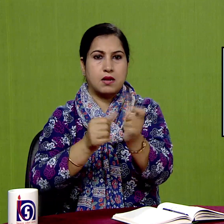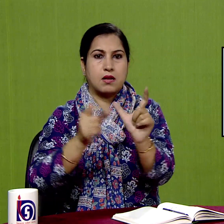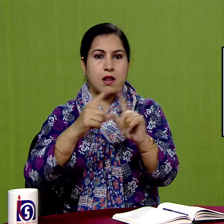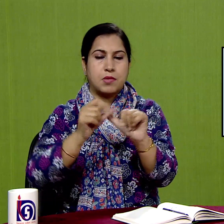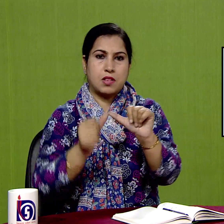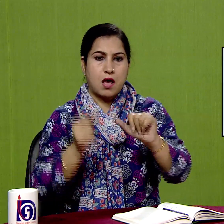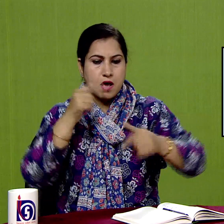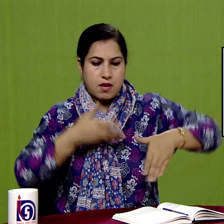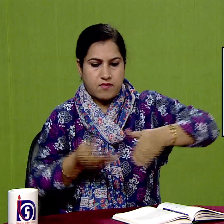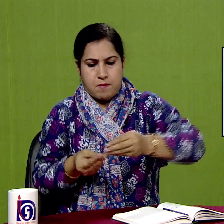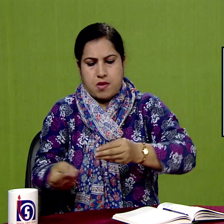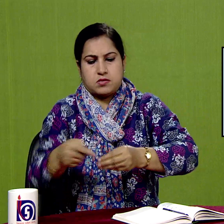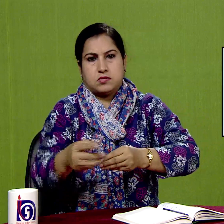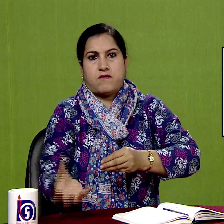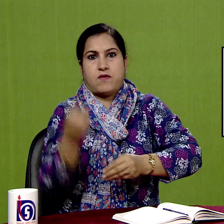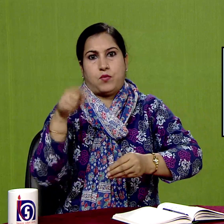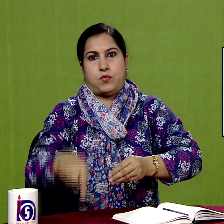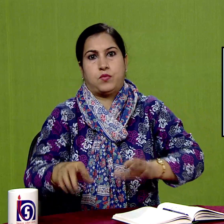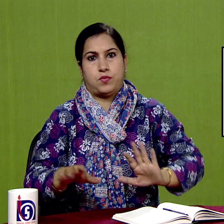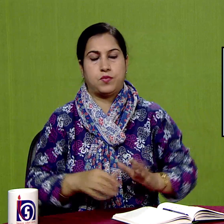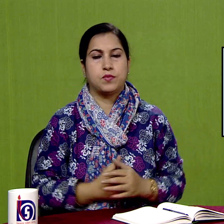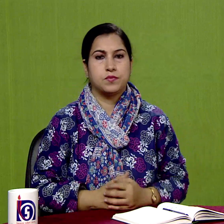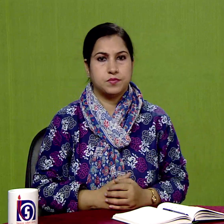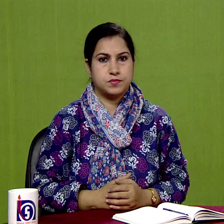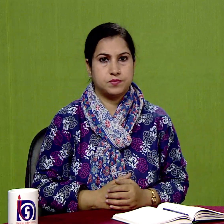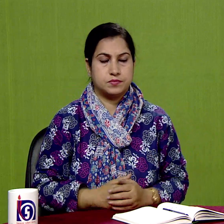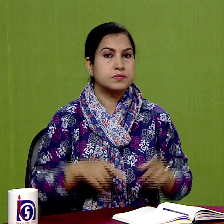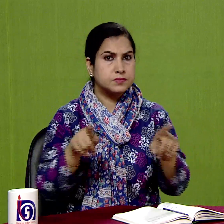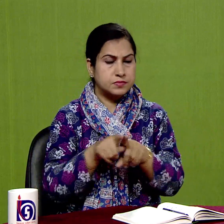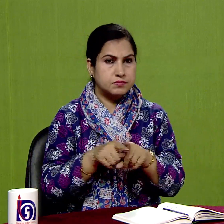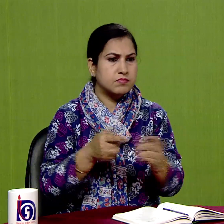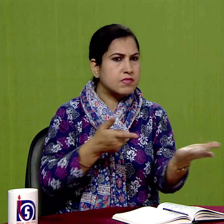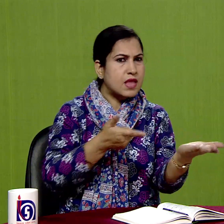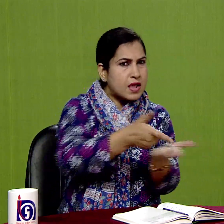Agriculture